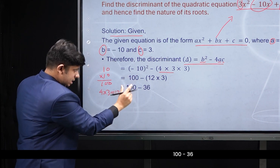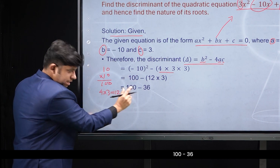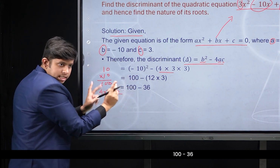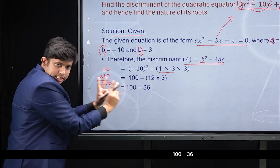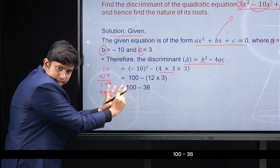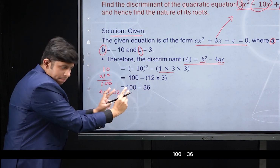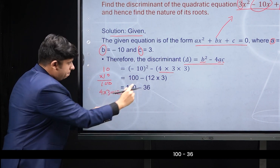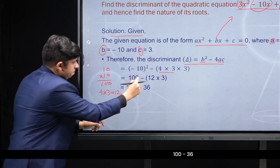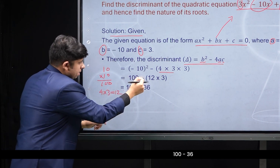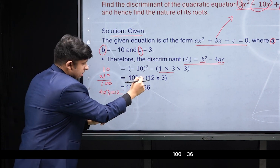Hundred minus